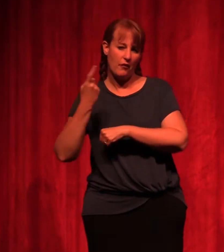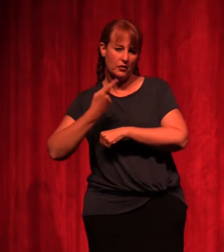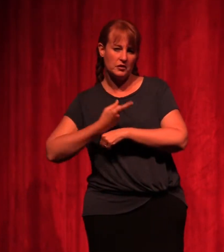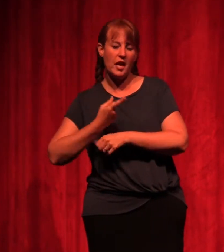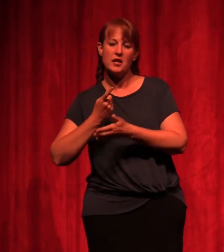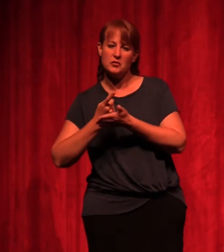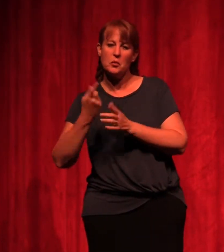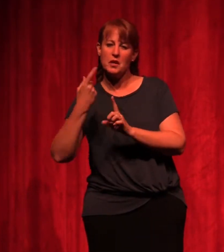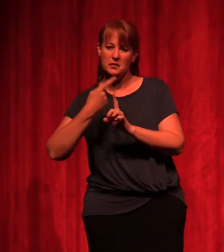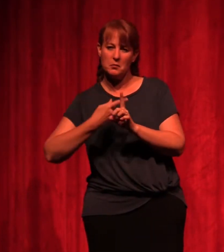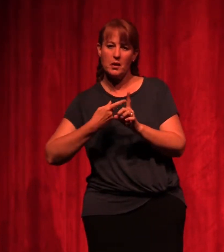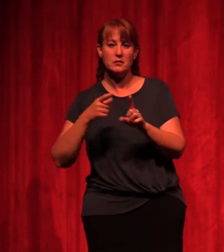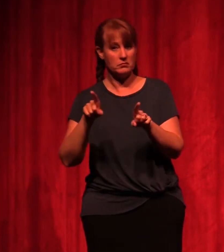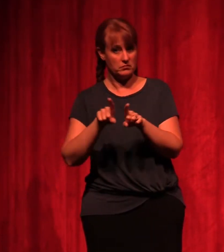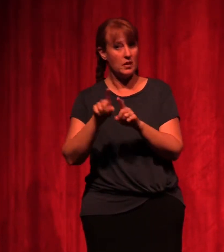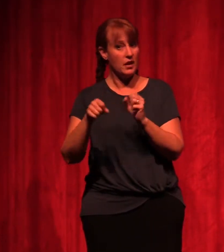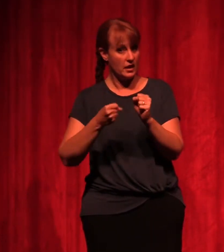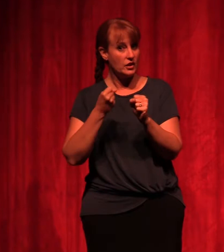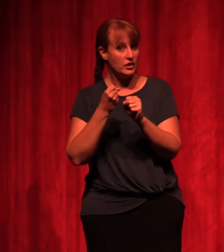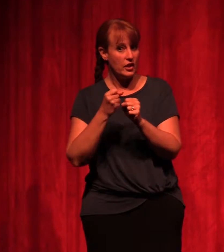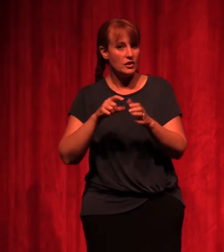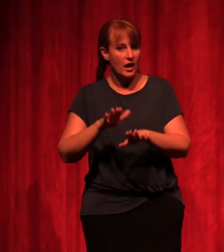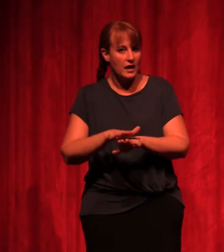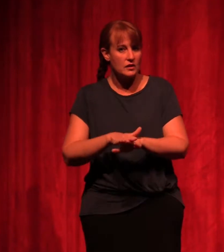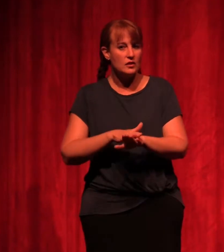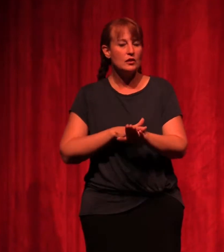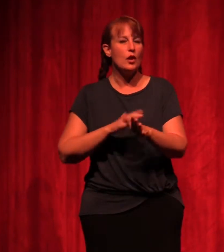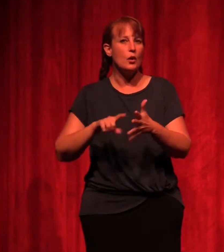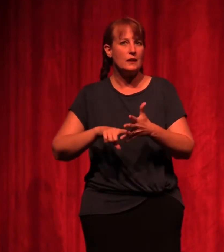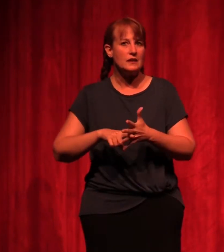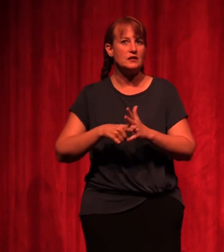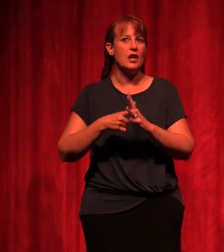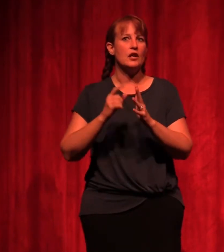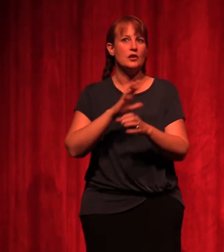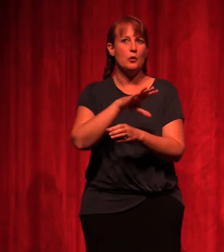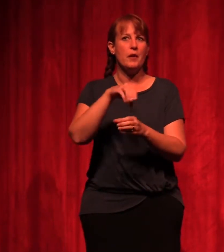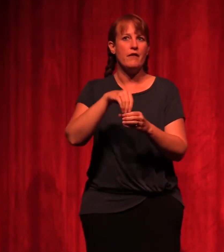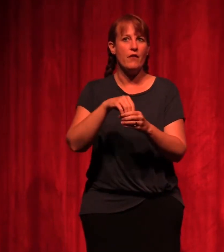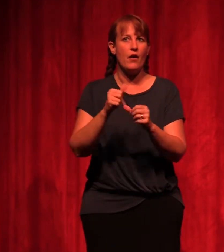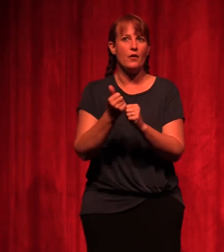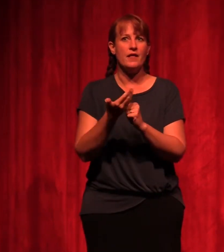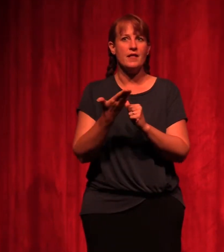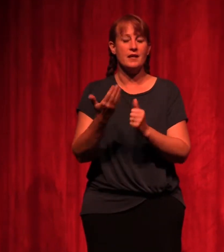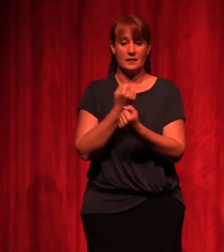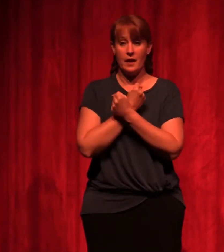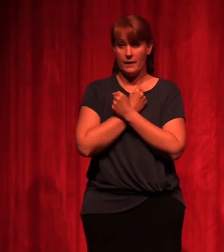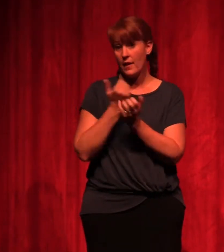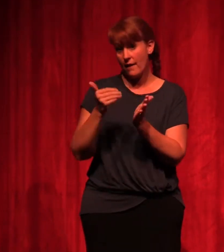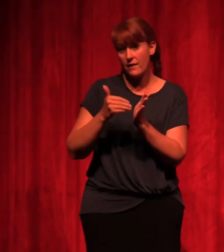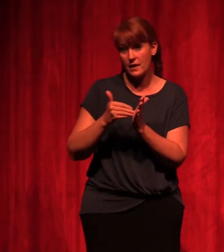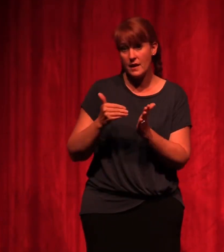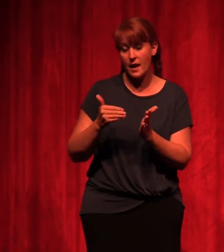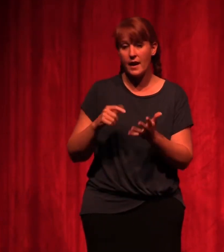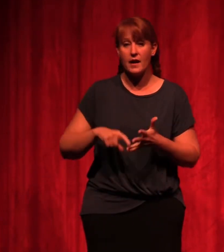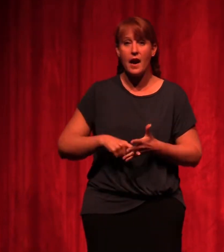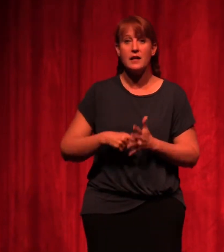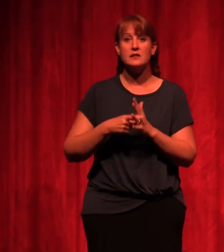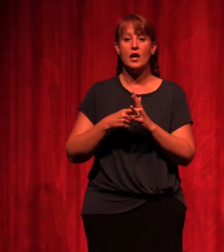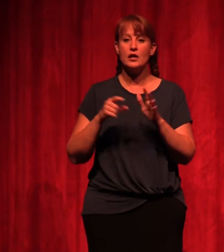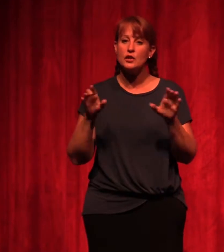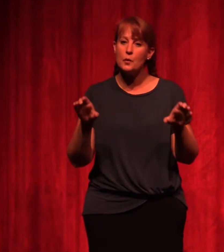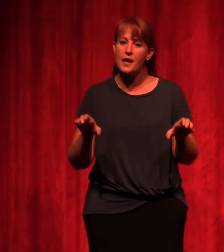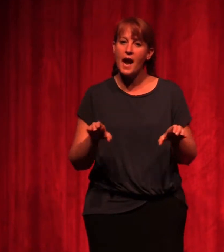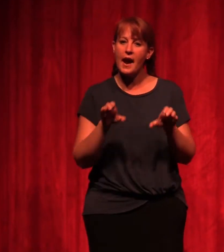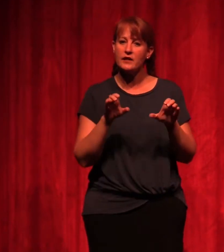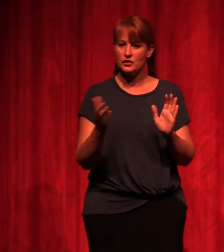and months and years, I slowly started to be able to do those things that I love again. I started doing